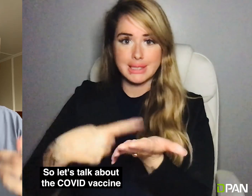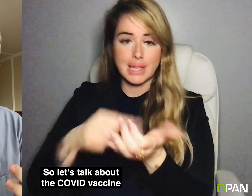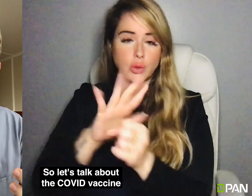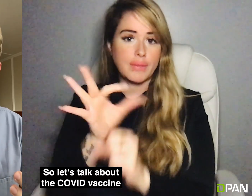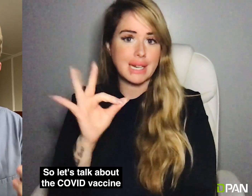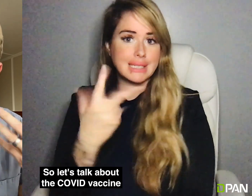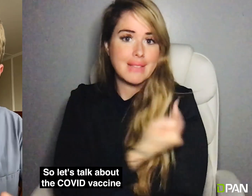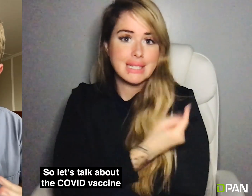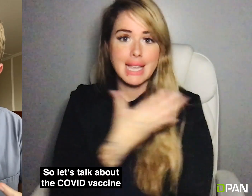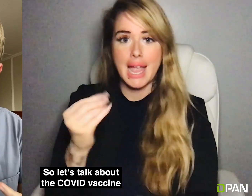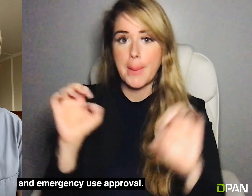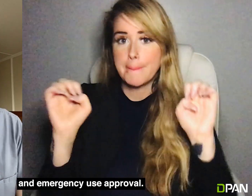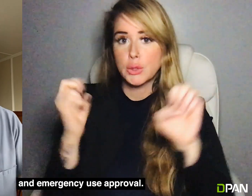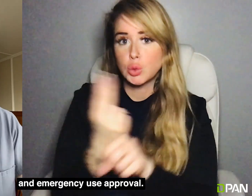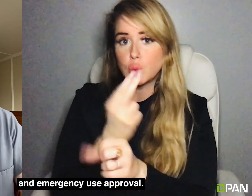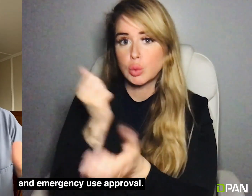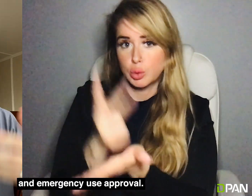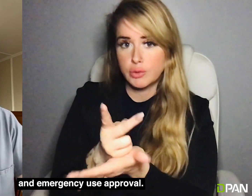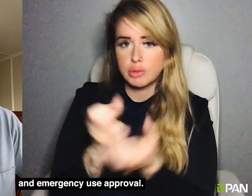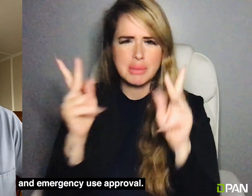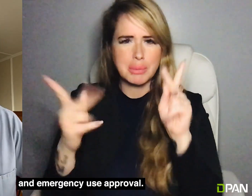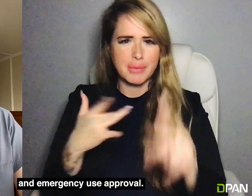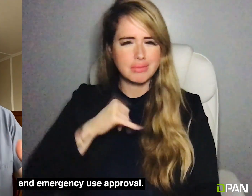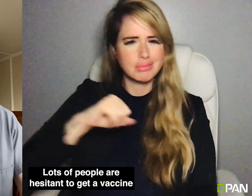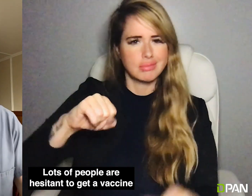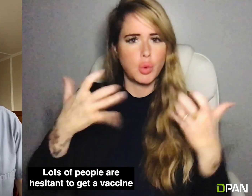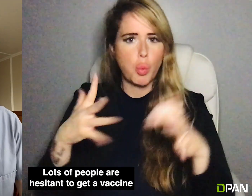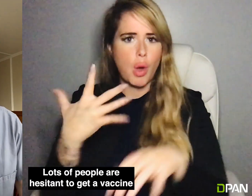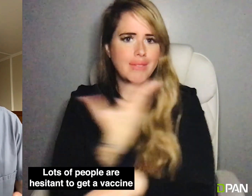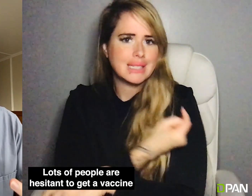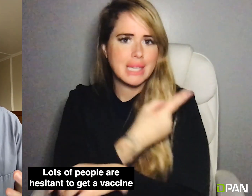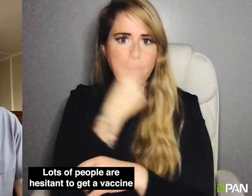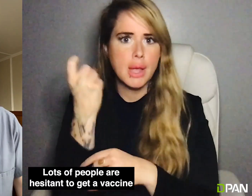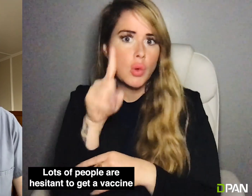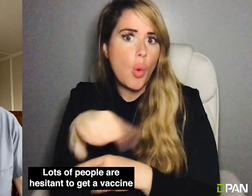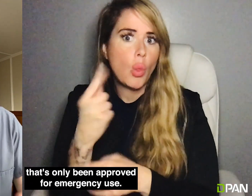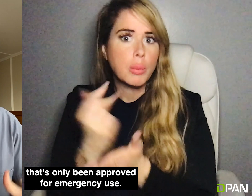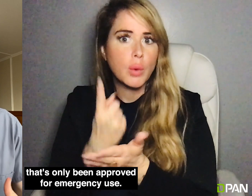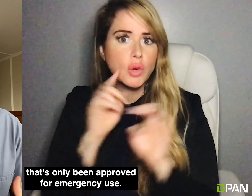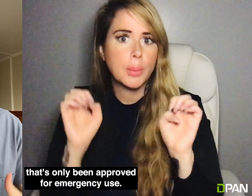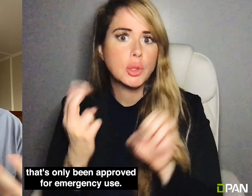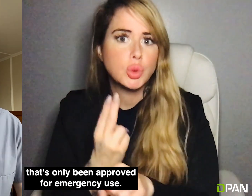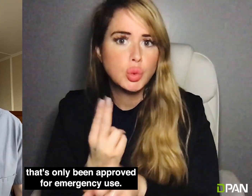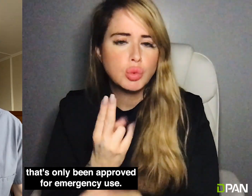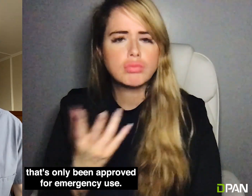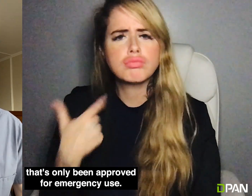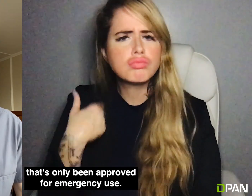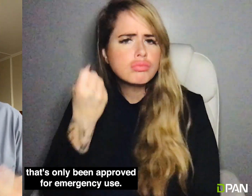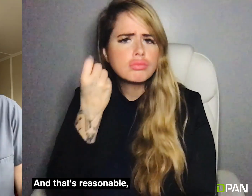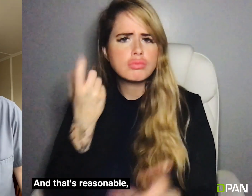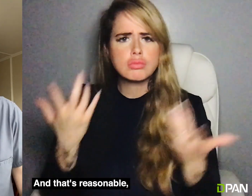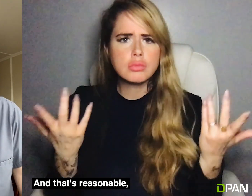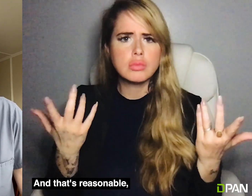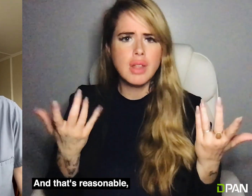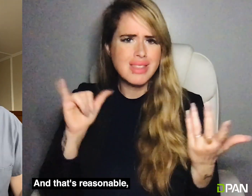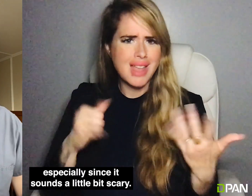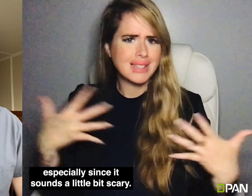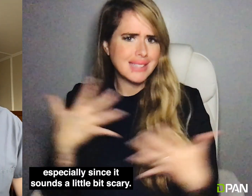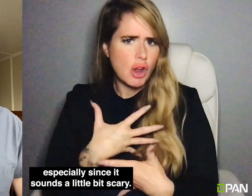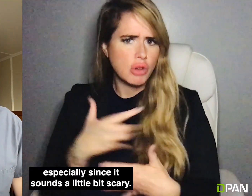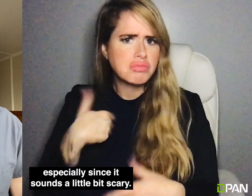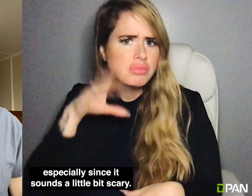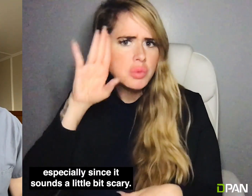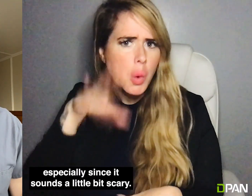So let's talk about the COVID vaccine and emergency use approval. Lots of people are hesitant to get a vaccine that's only been approved for emergency use. And that's reasonable,